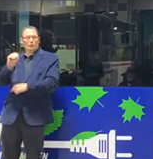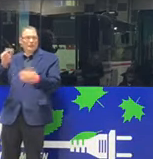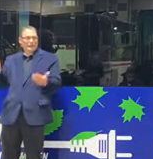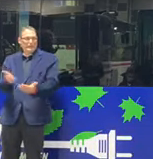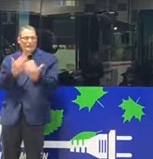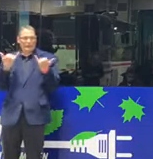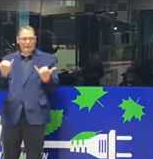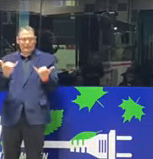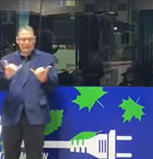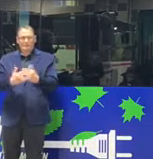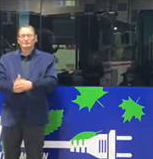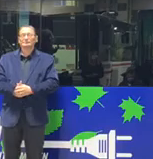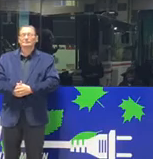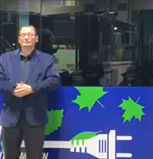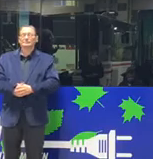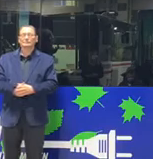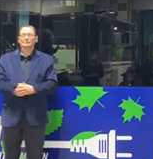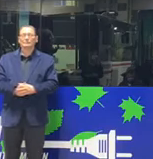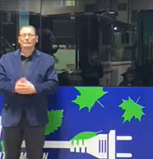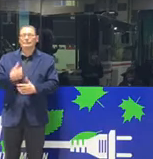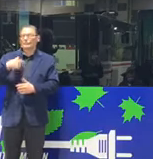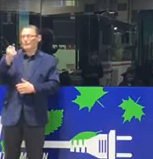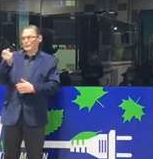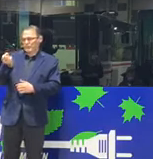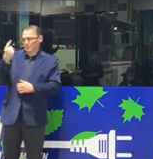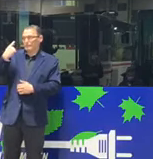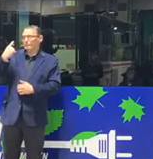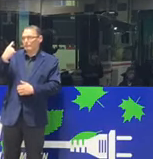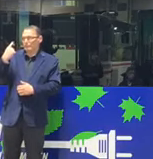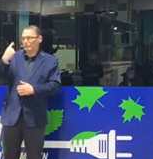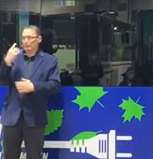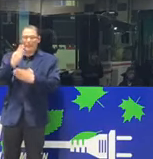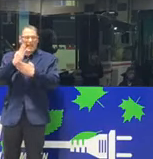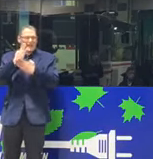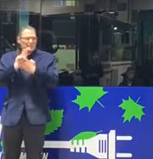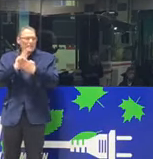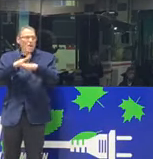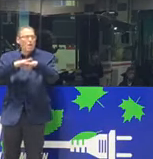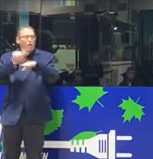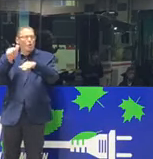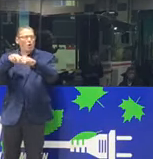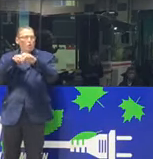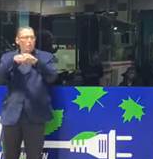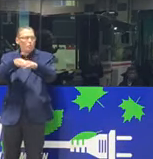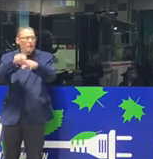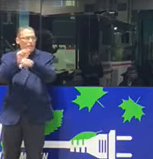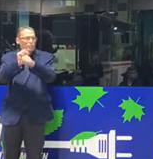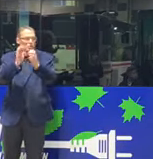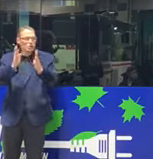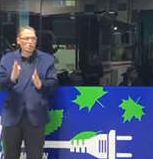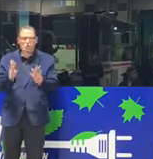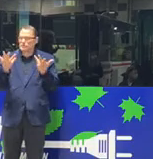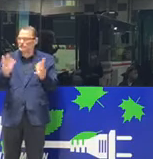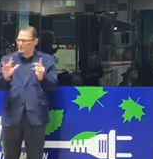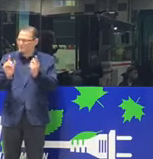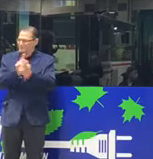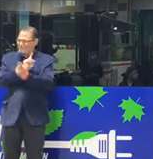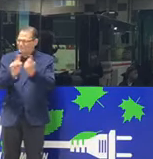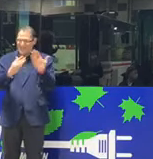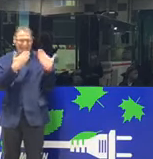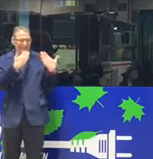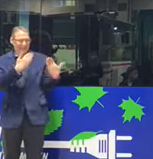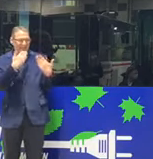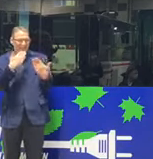today. I understand that we've got some call-a-ride workers here who I got to meet on my way in, so thank